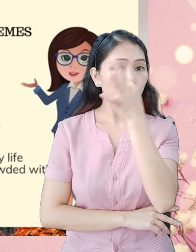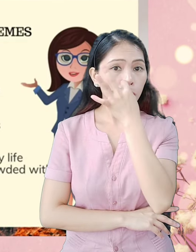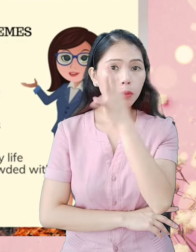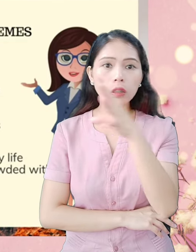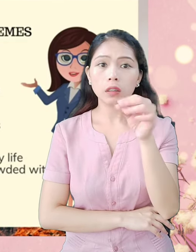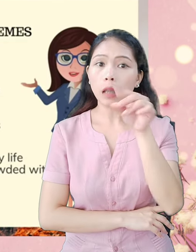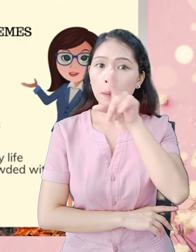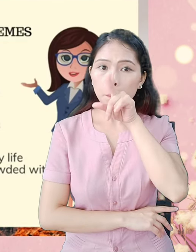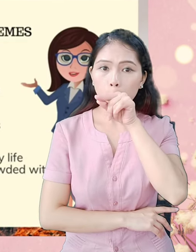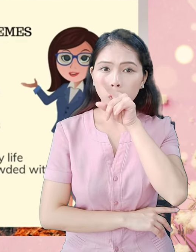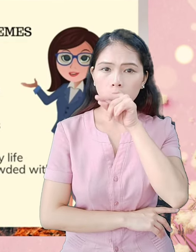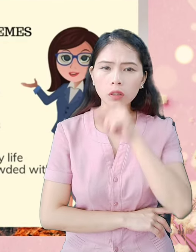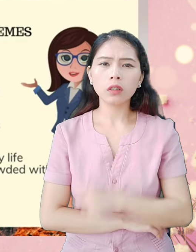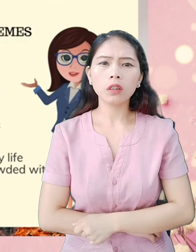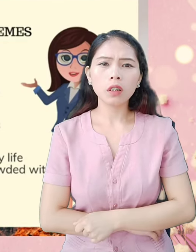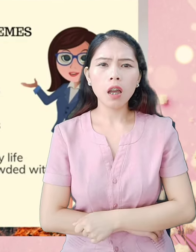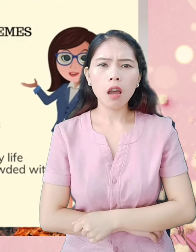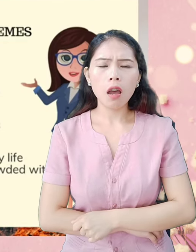flower and birds,